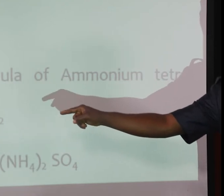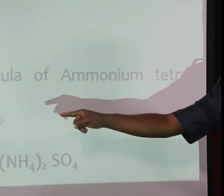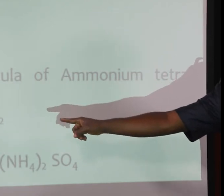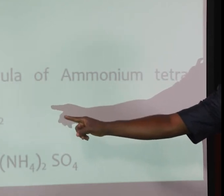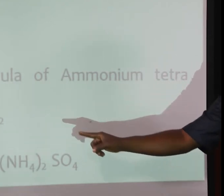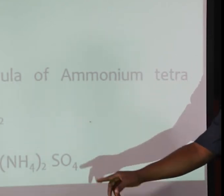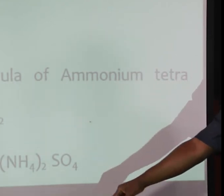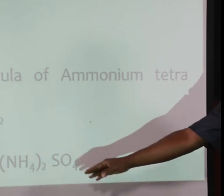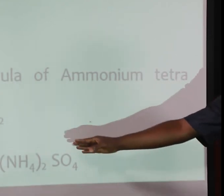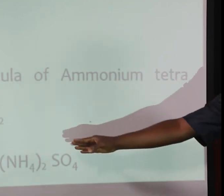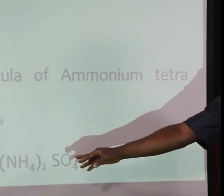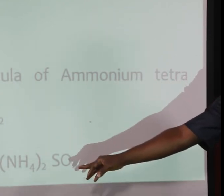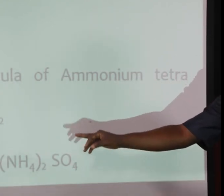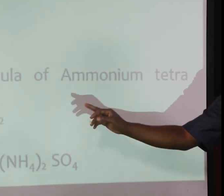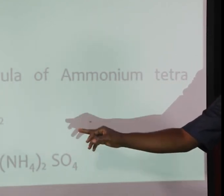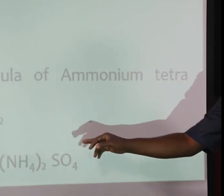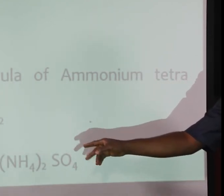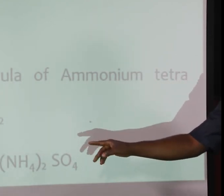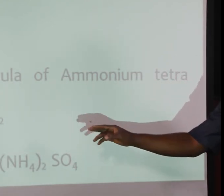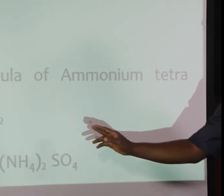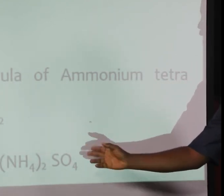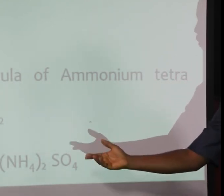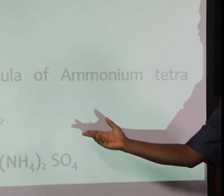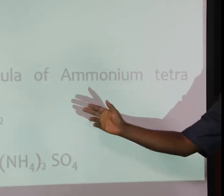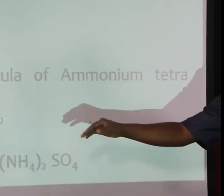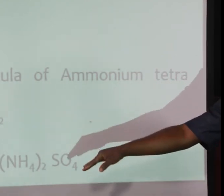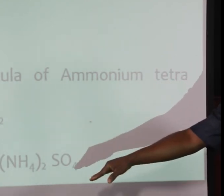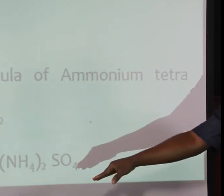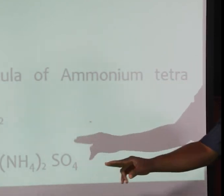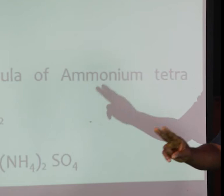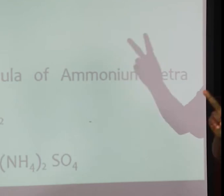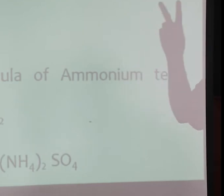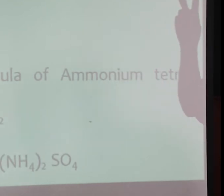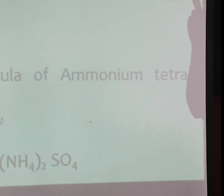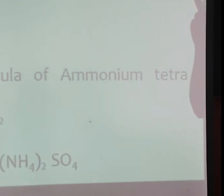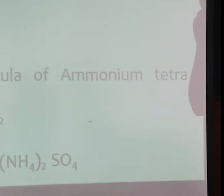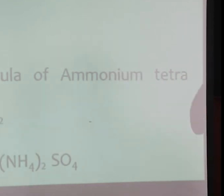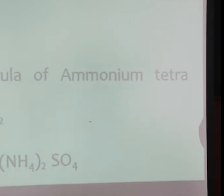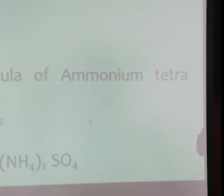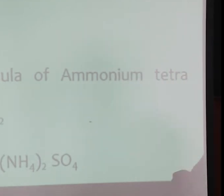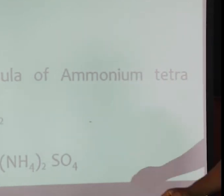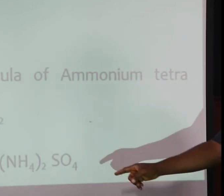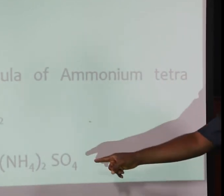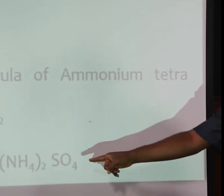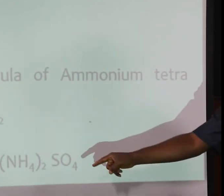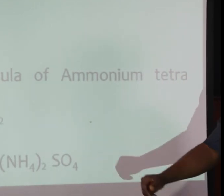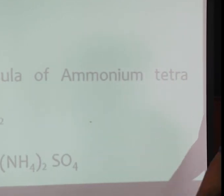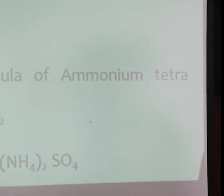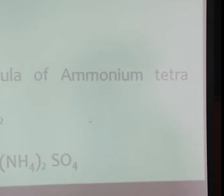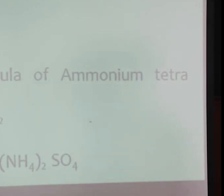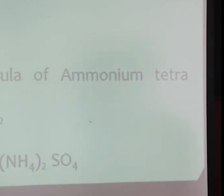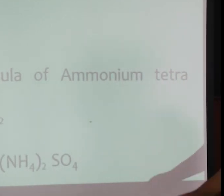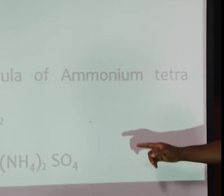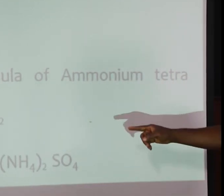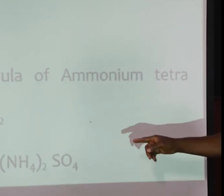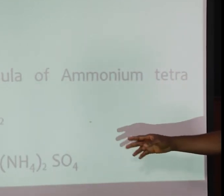of NH4. So it becomes NH4, open bracket, close bracket, because there are 2 atoms. And the 2 there are